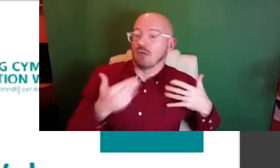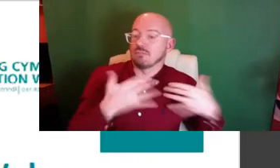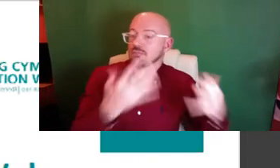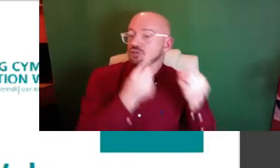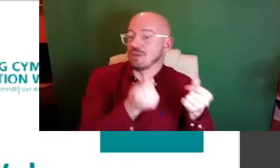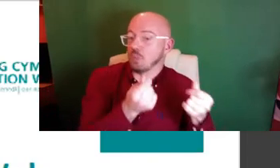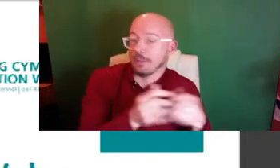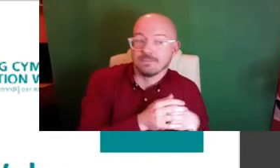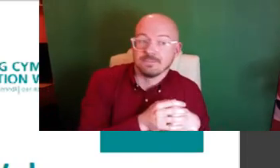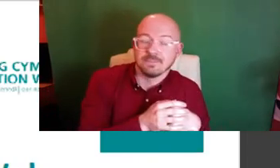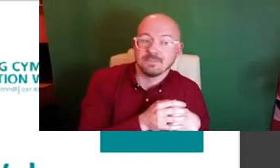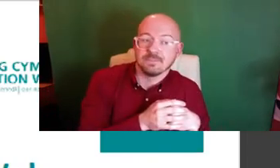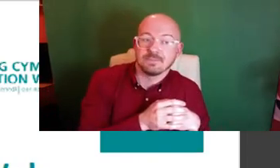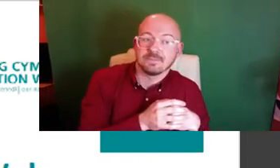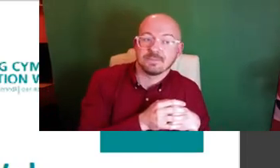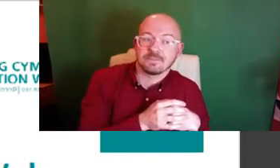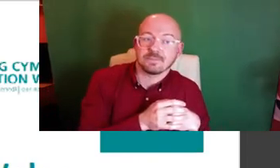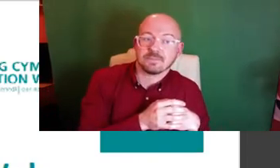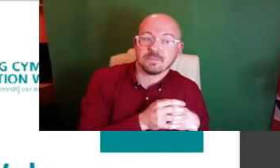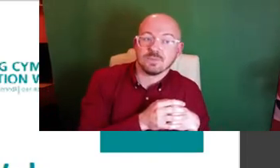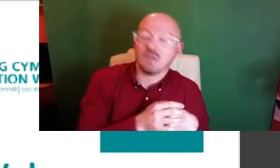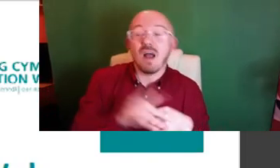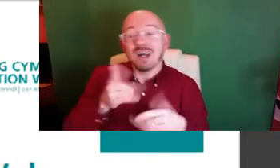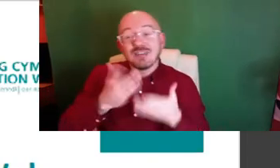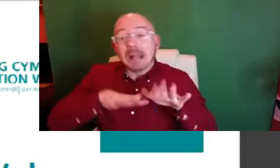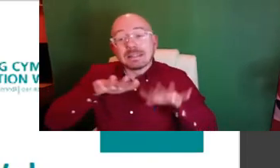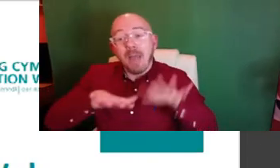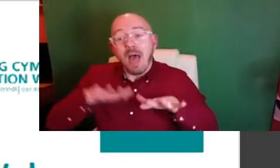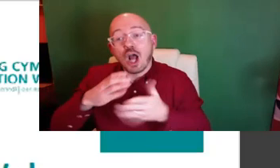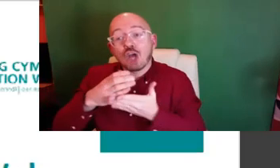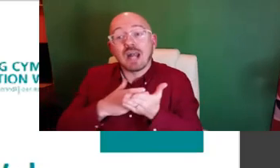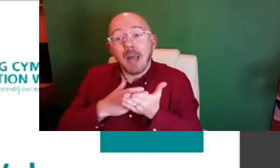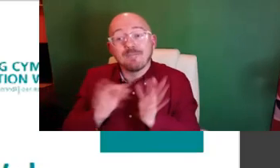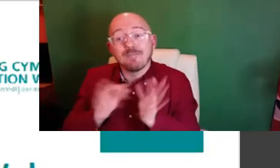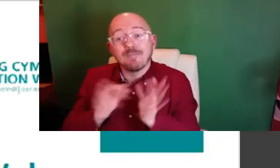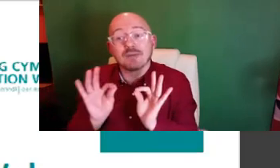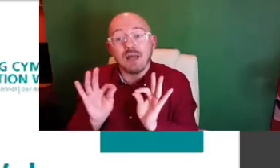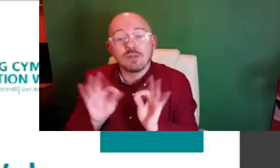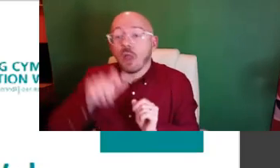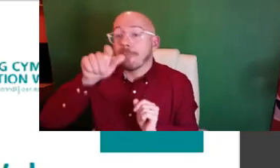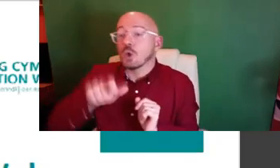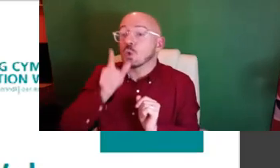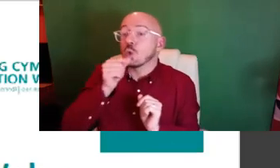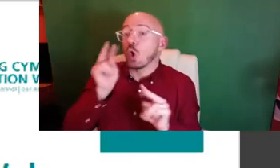to different year groups. So the primary age group have already been introduced to the new curriculum.